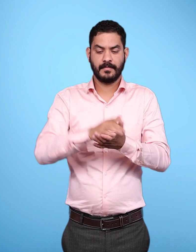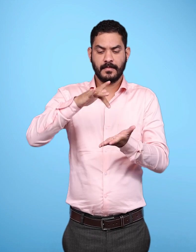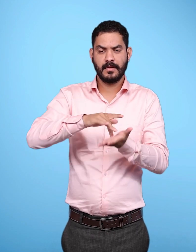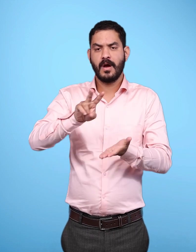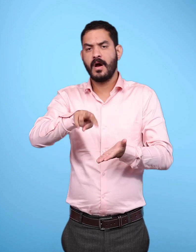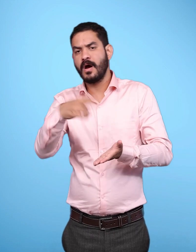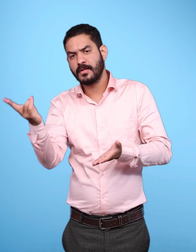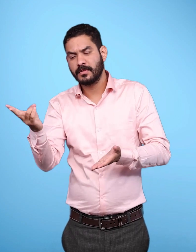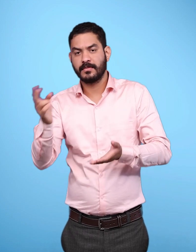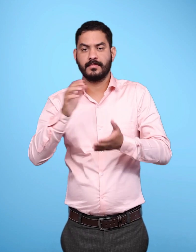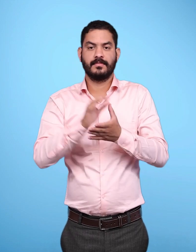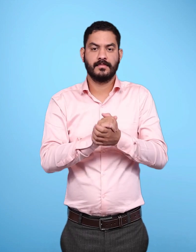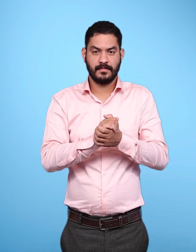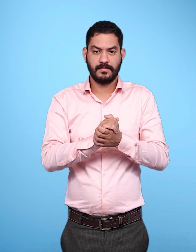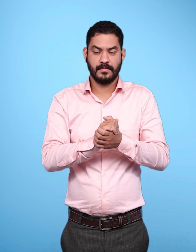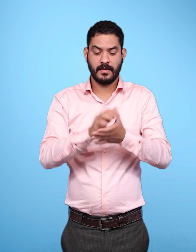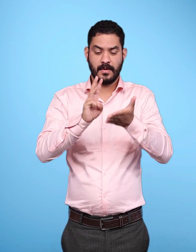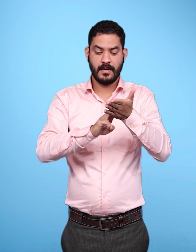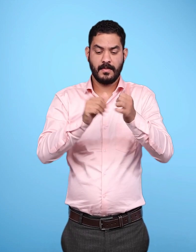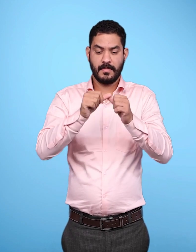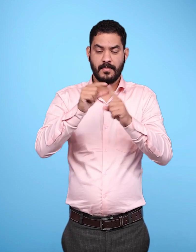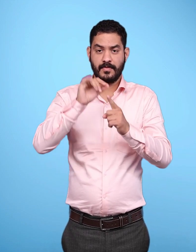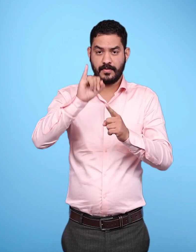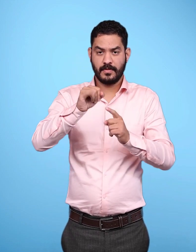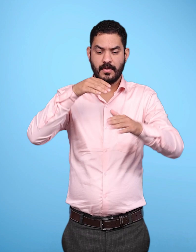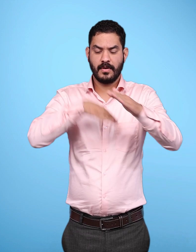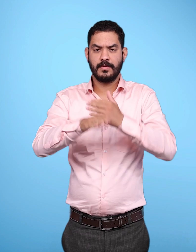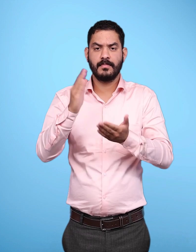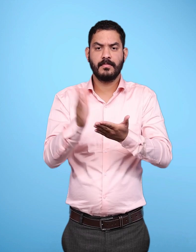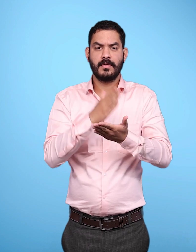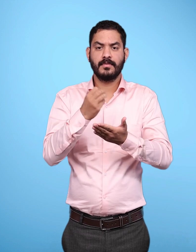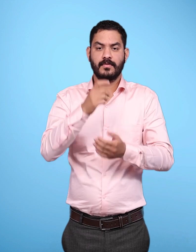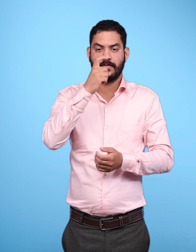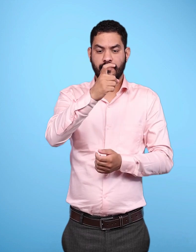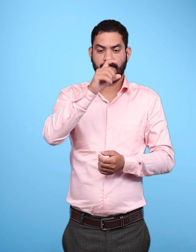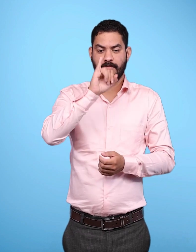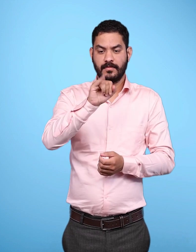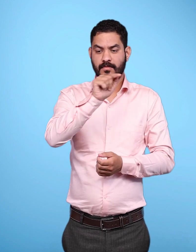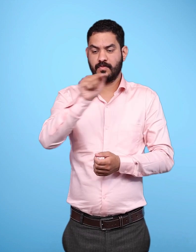112. Elsewhere. Find Arabia on map 6, pages